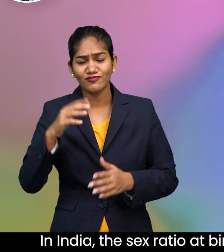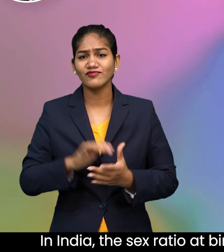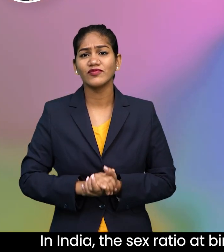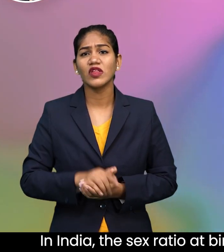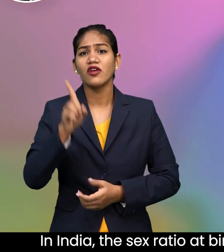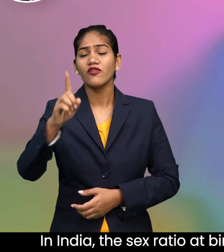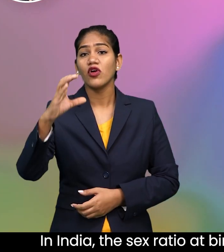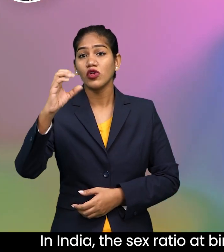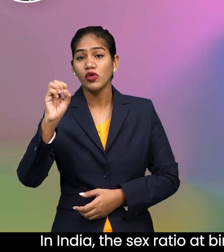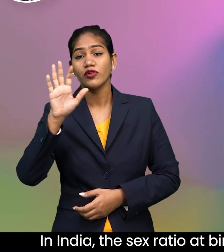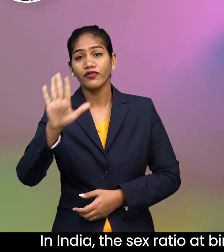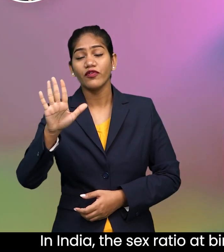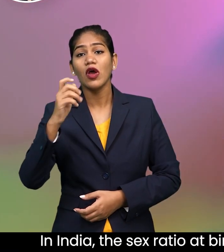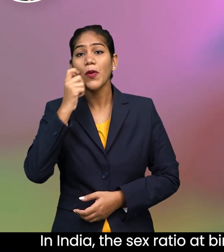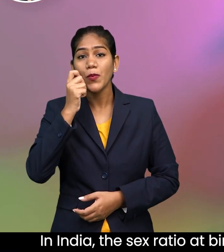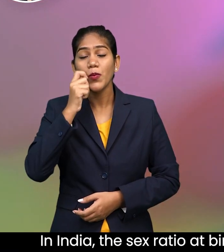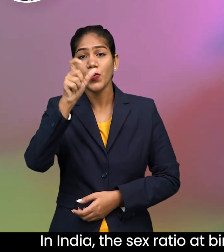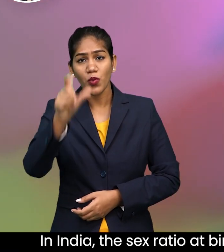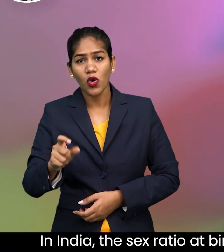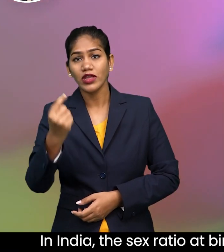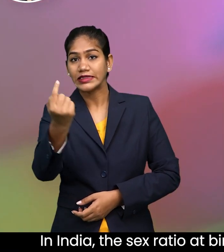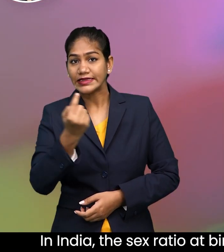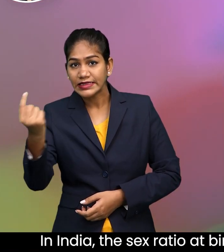boys for 100 girls.